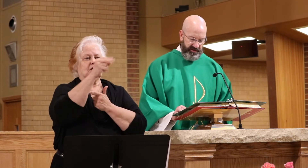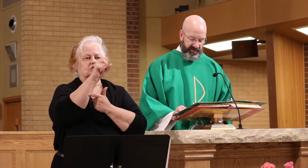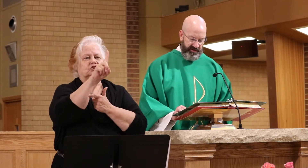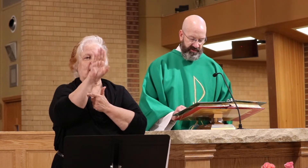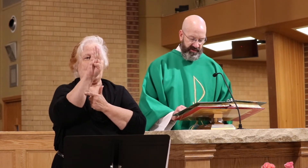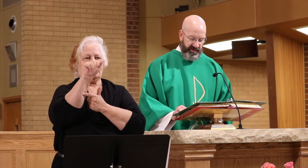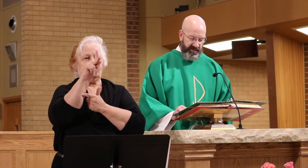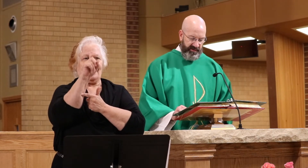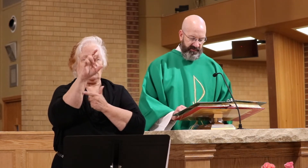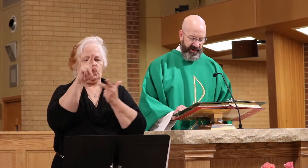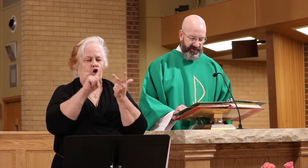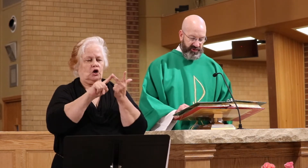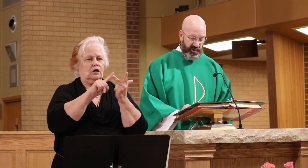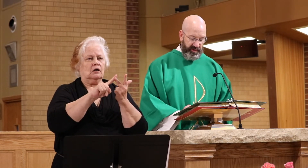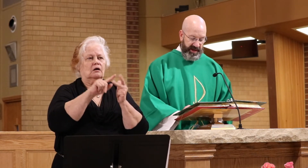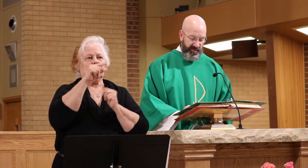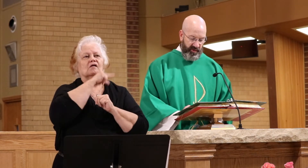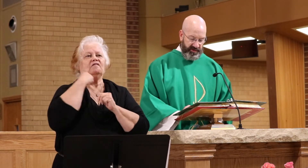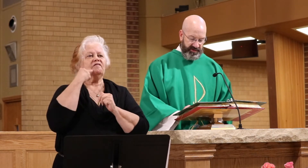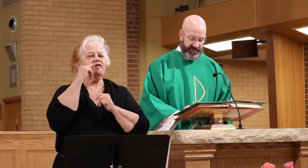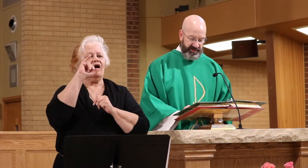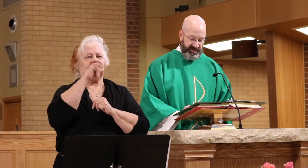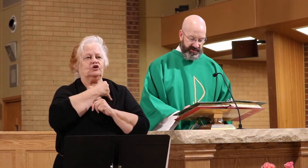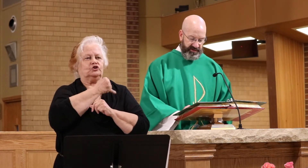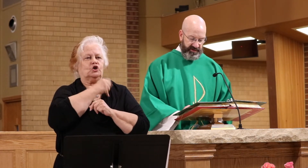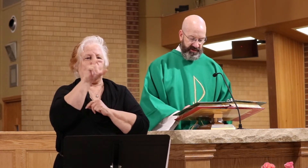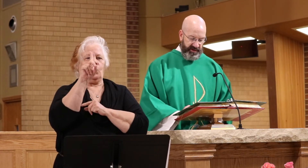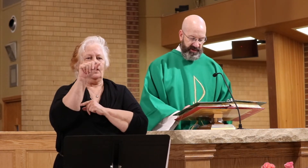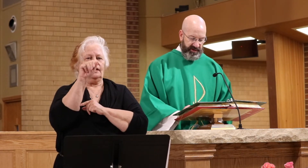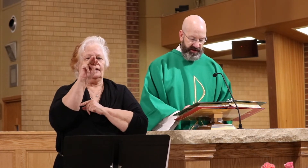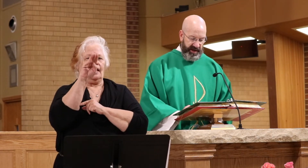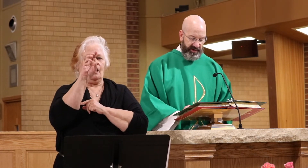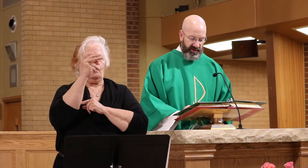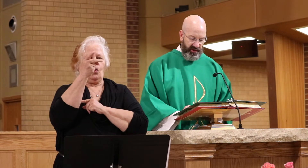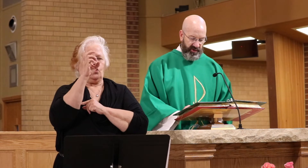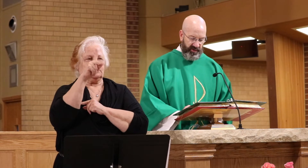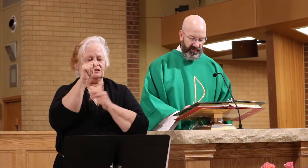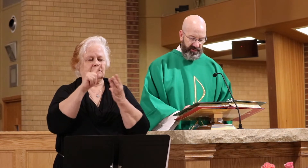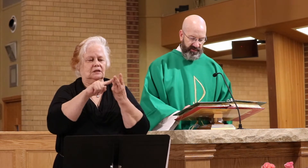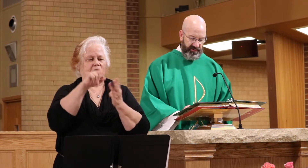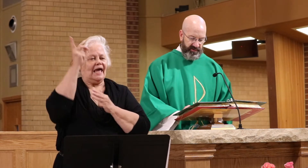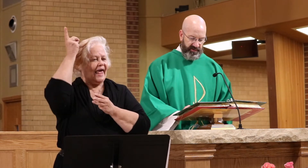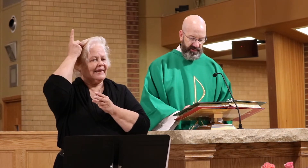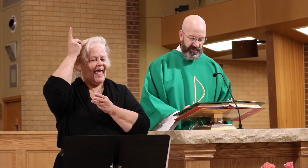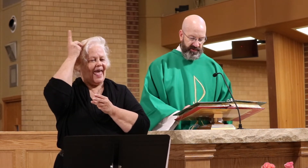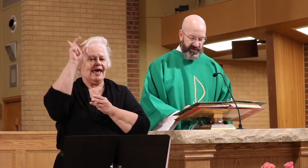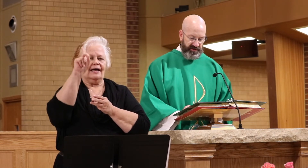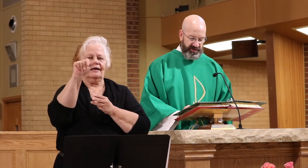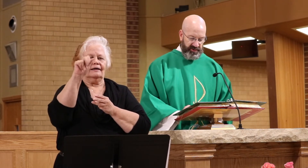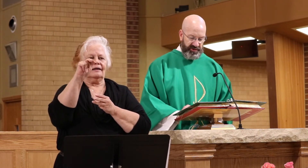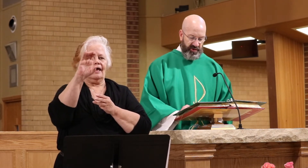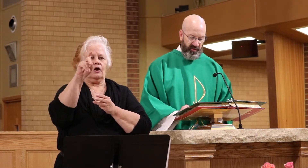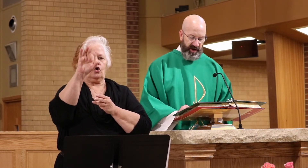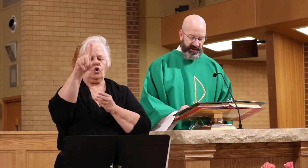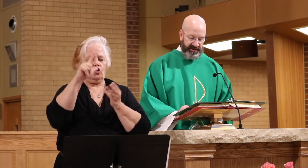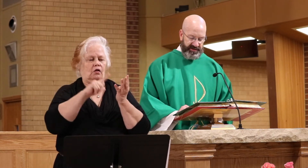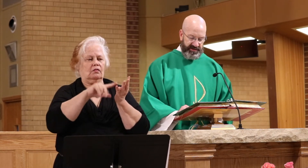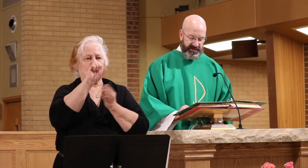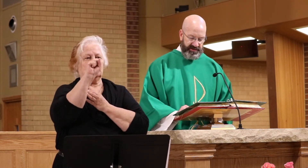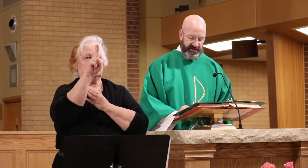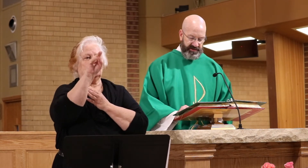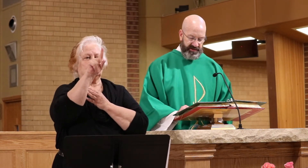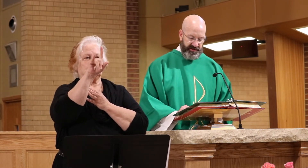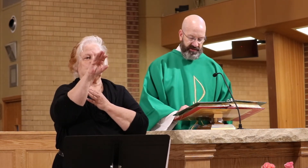Baker, Father Joe Damhorst, Dan Curl, Sergio